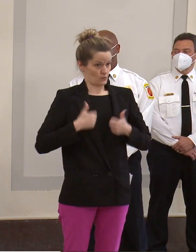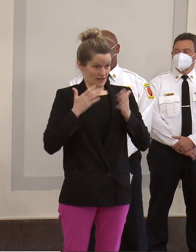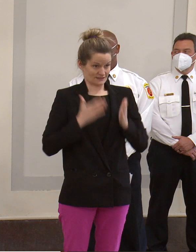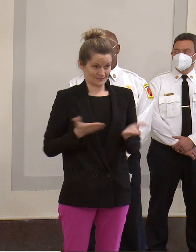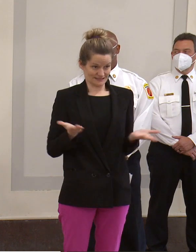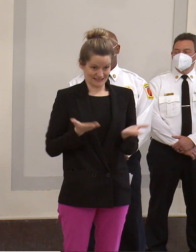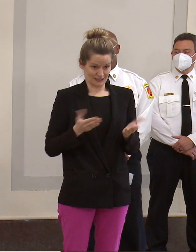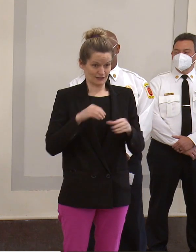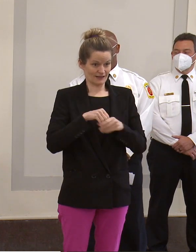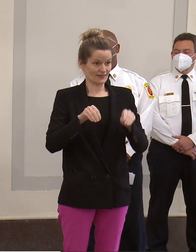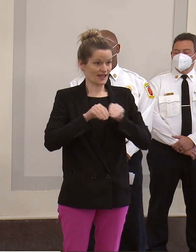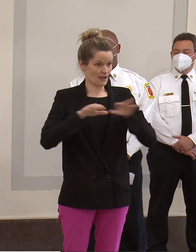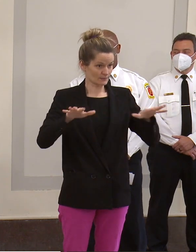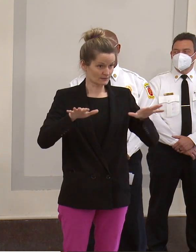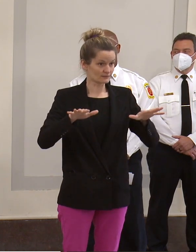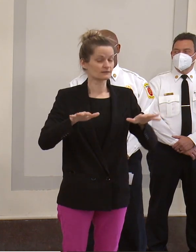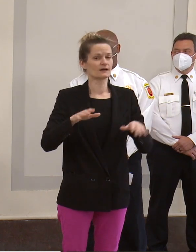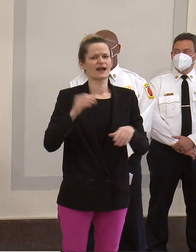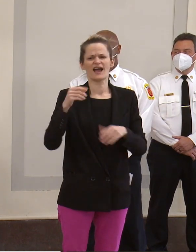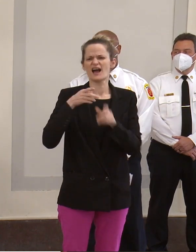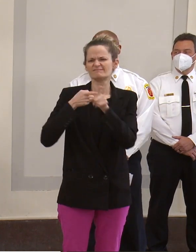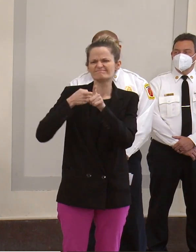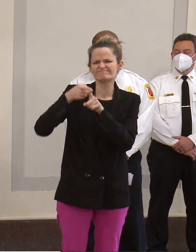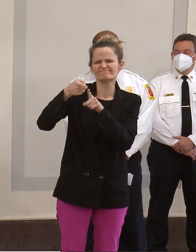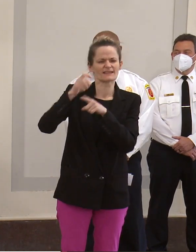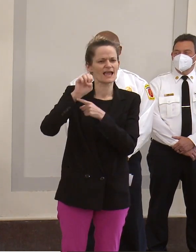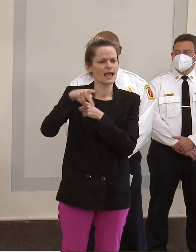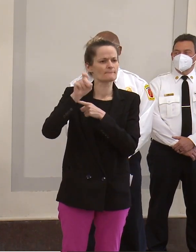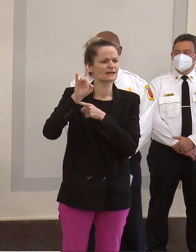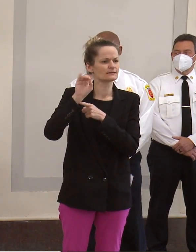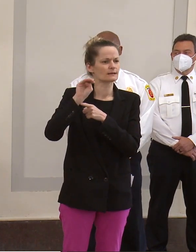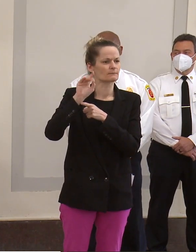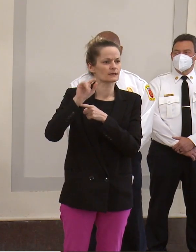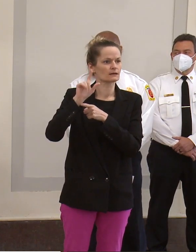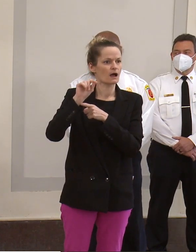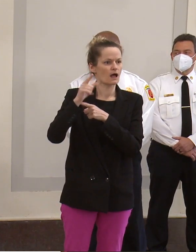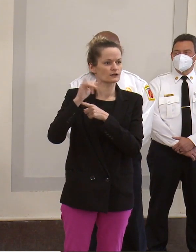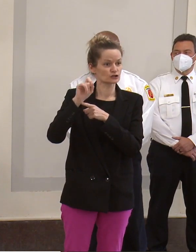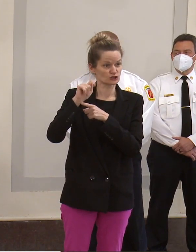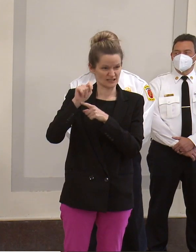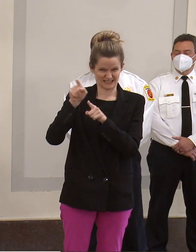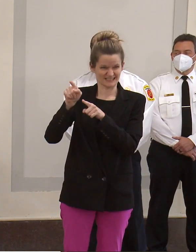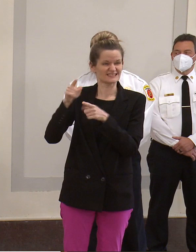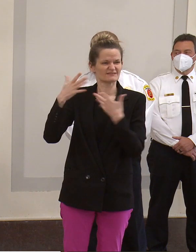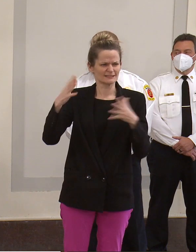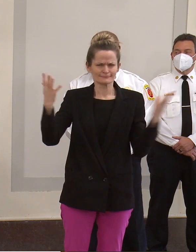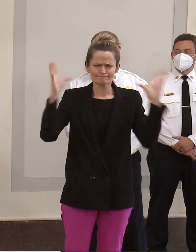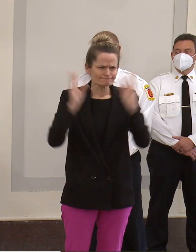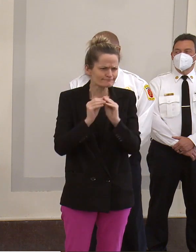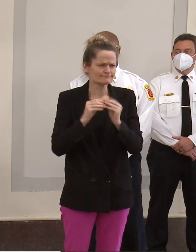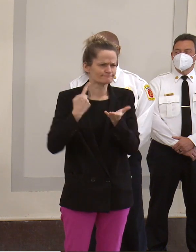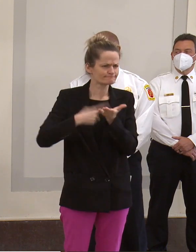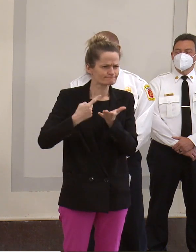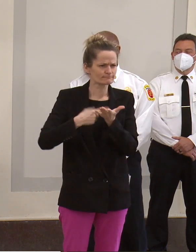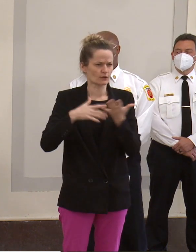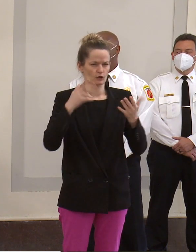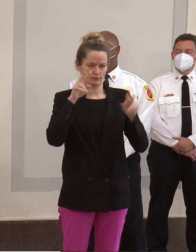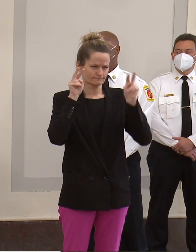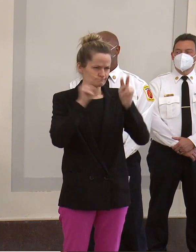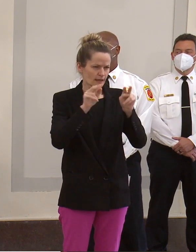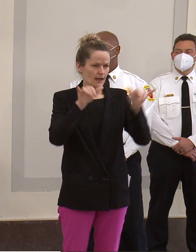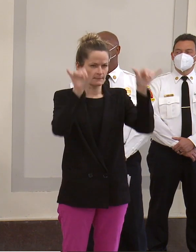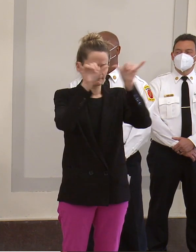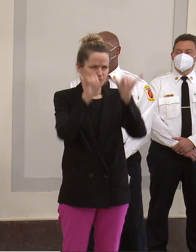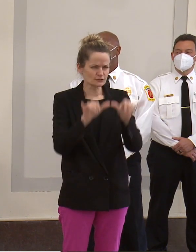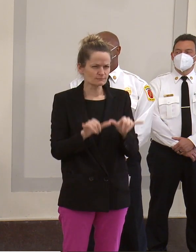very excited about the launch of these new dashboards. These metrics, highlighted along with CDC guidance, will also help us determine when it